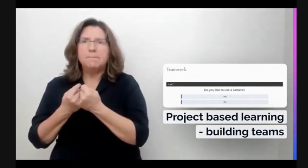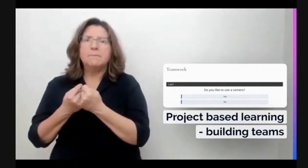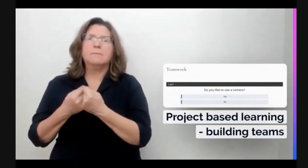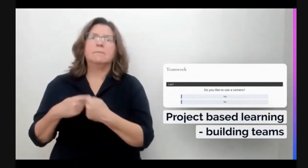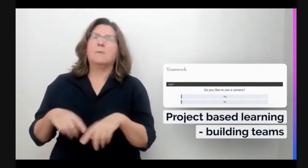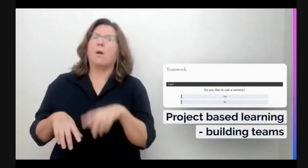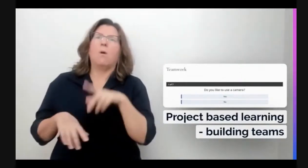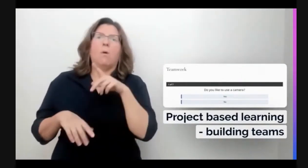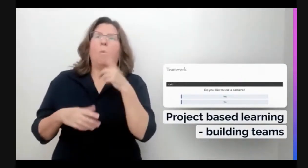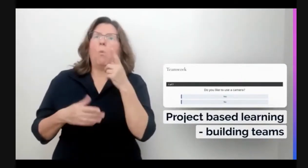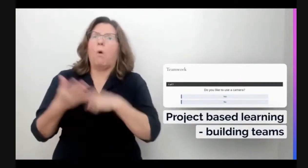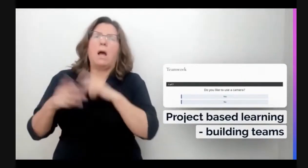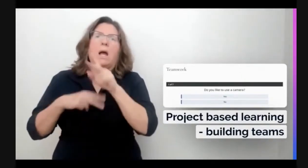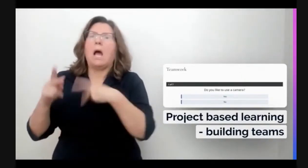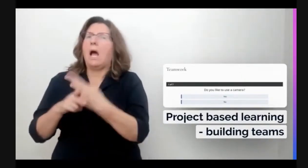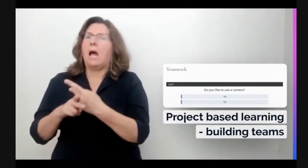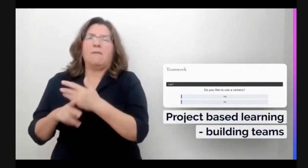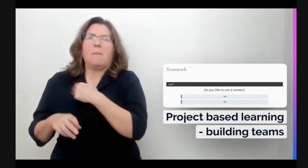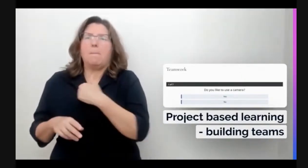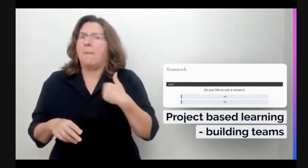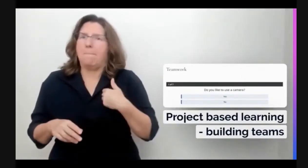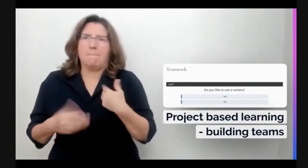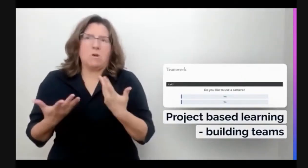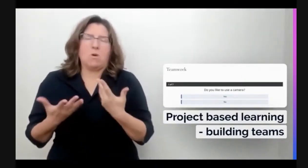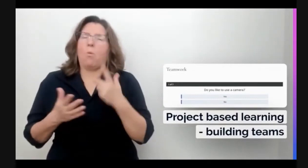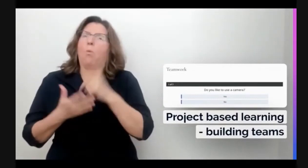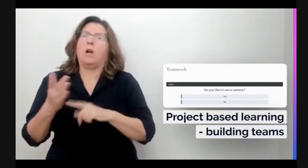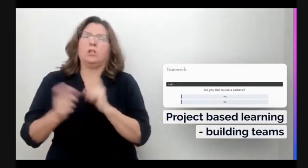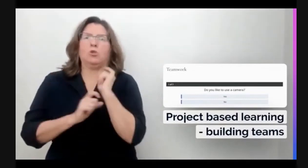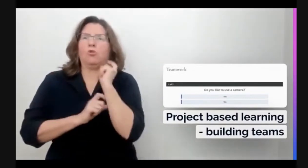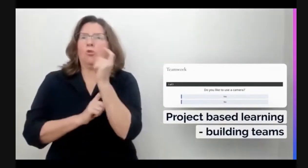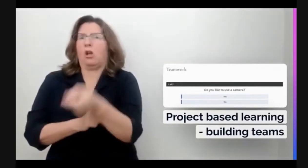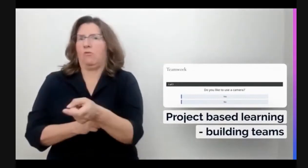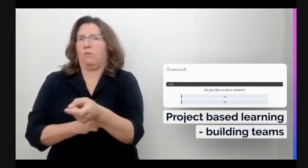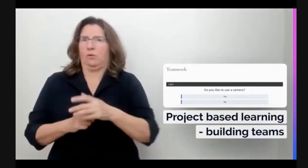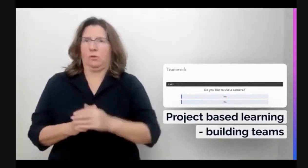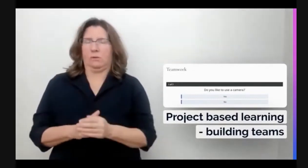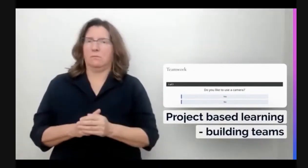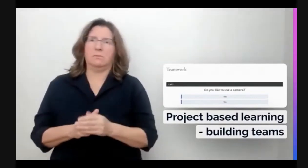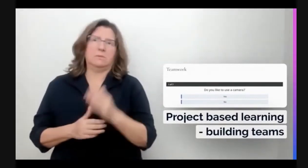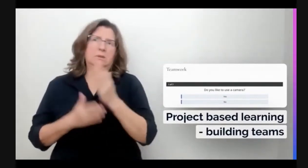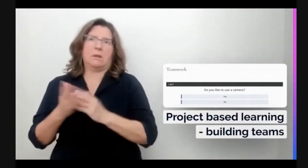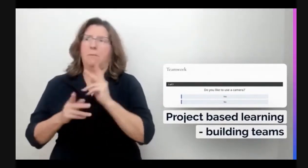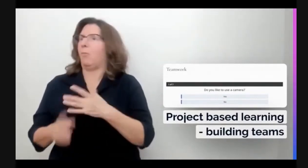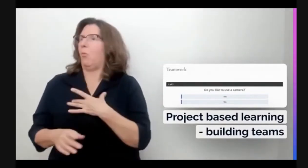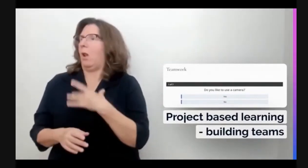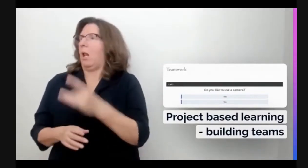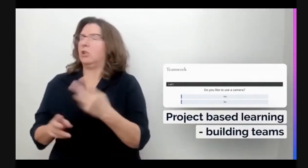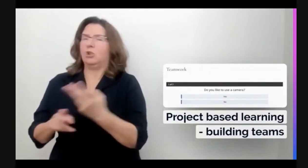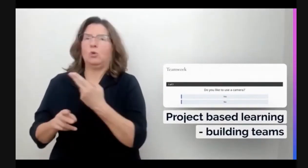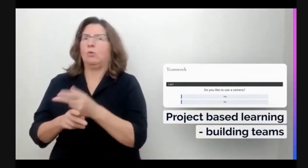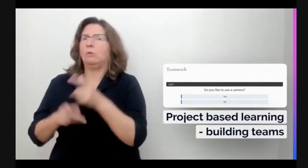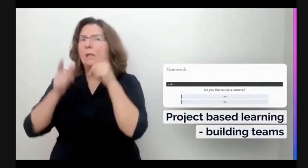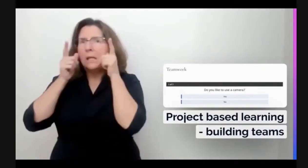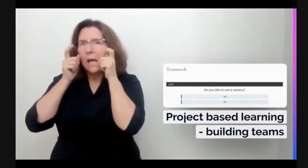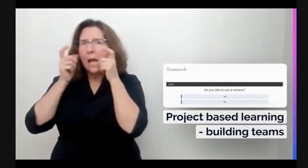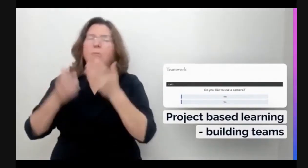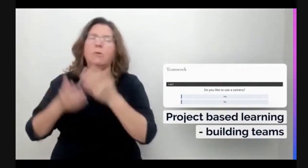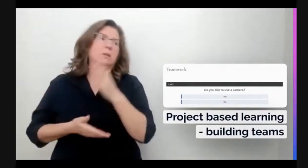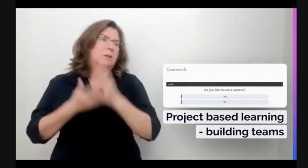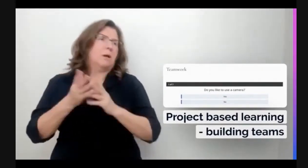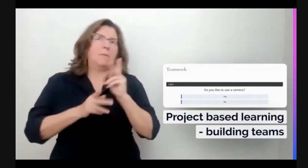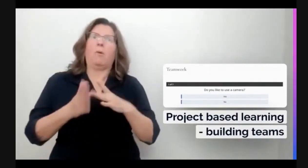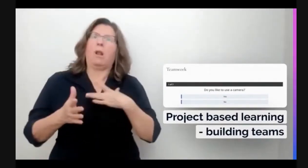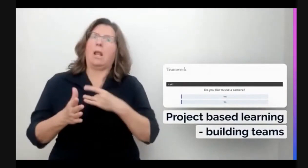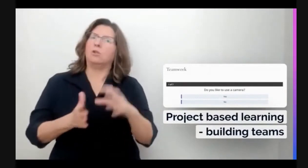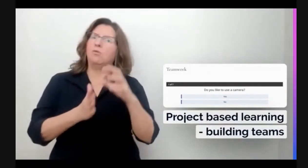So the teamwork tool in H5P helps to set up students' roles in the group. How does each member